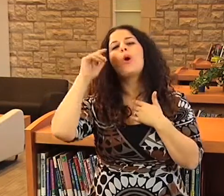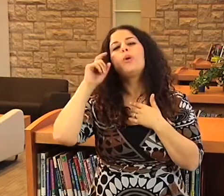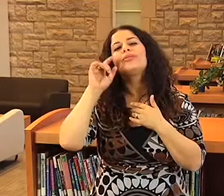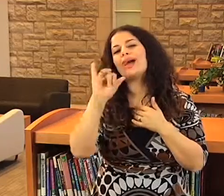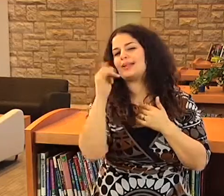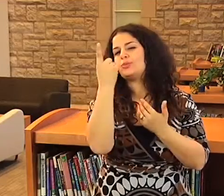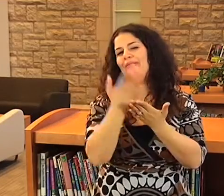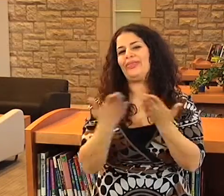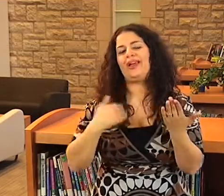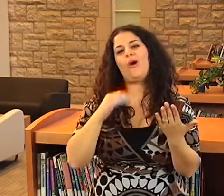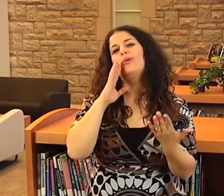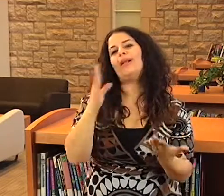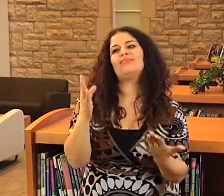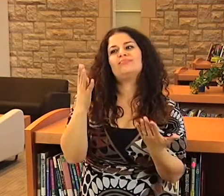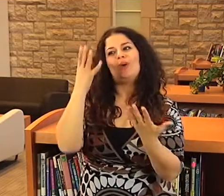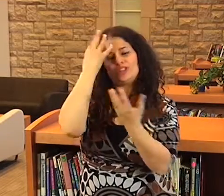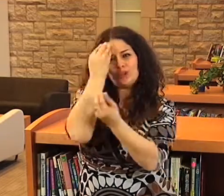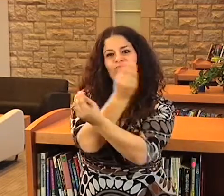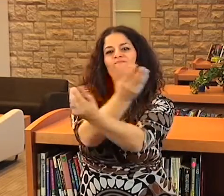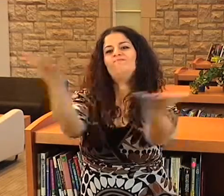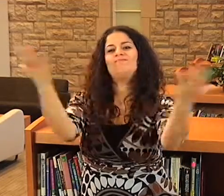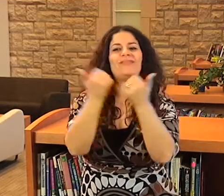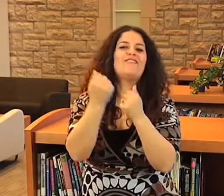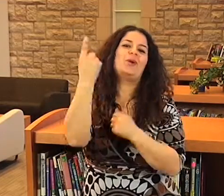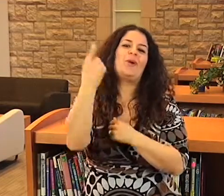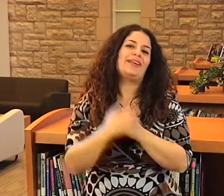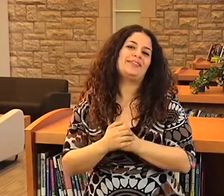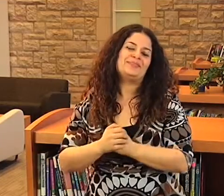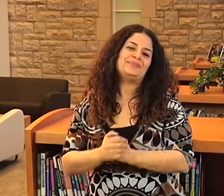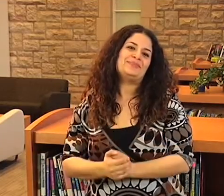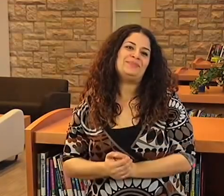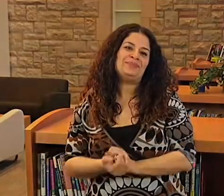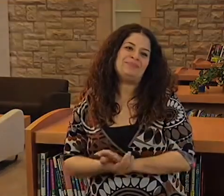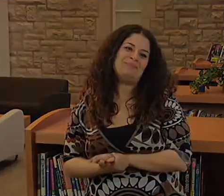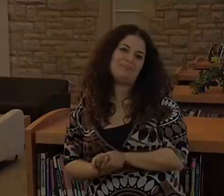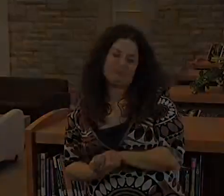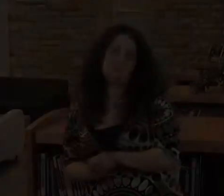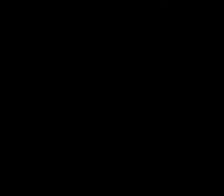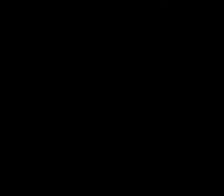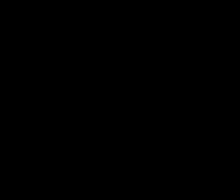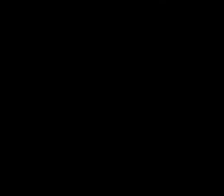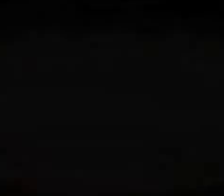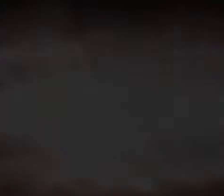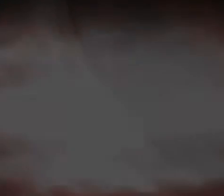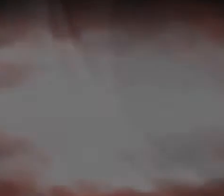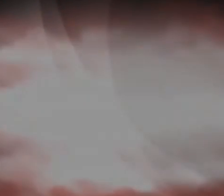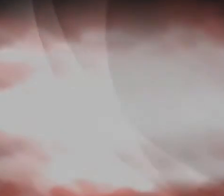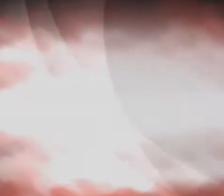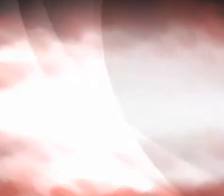fine after that. So that's one thing that I would like everyone to know.